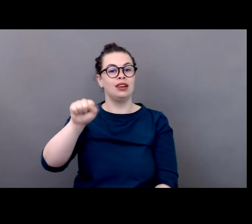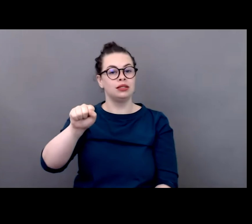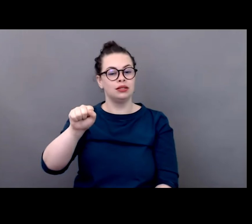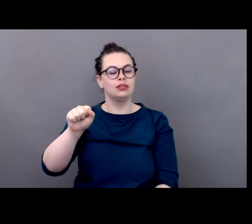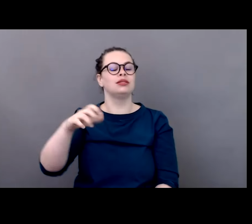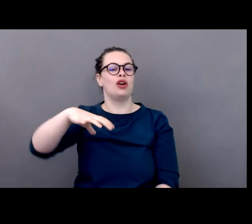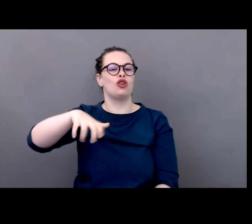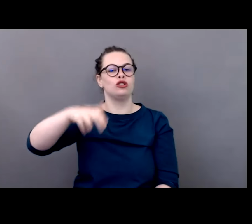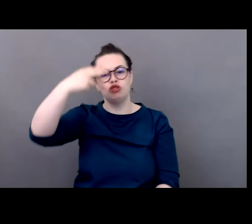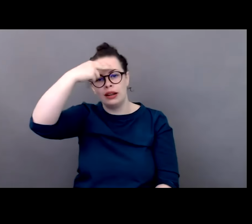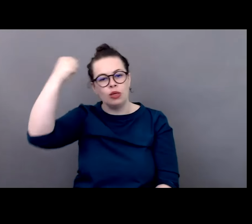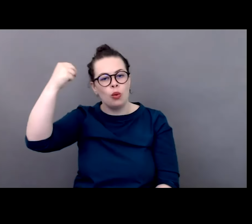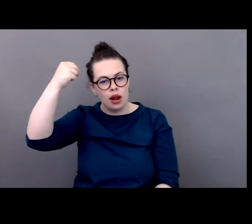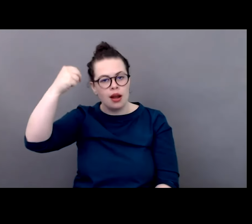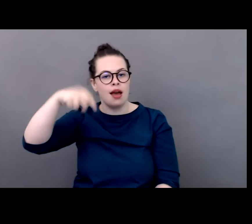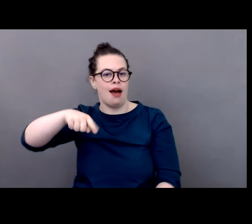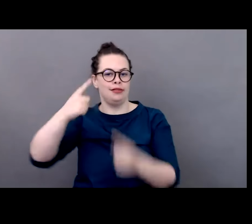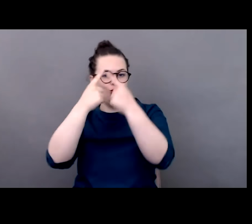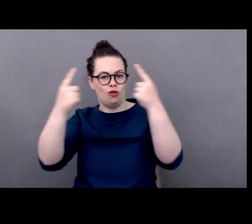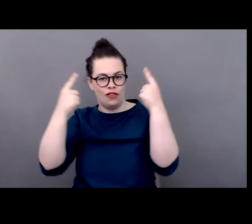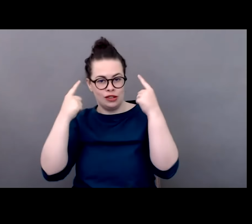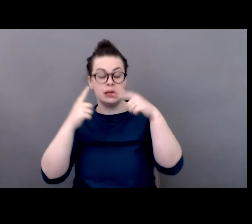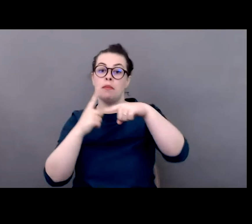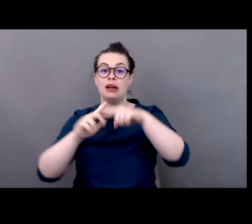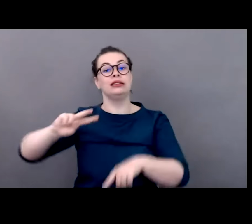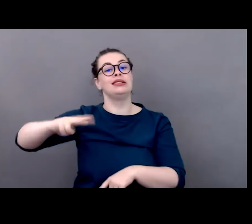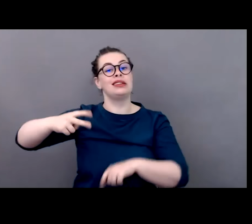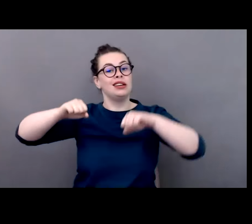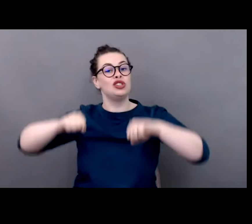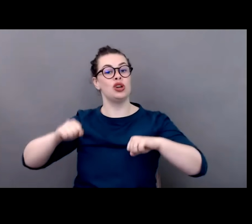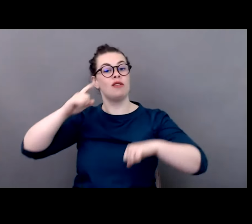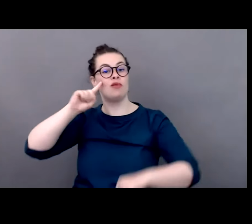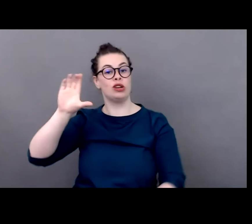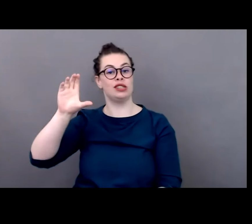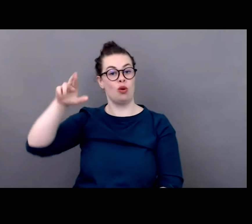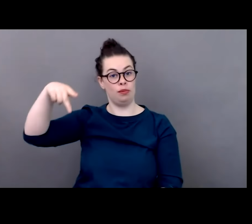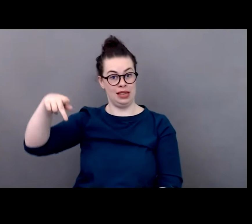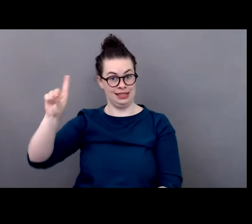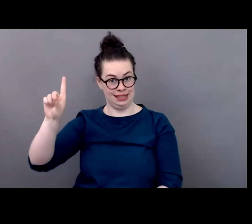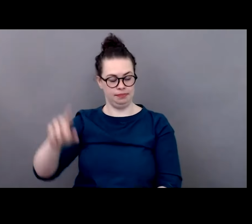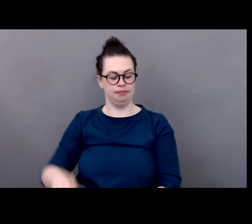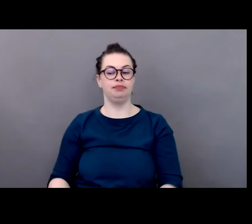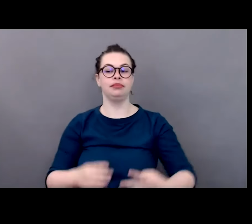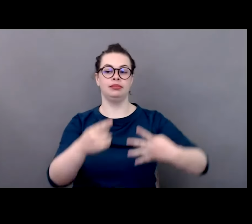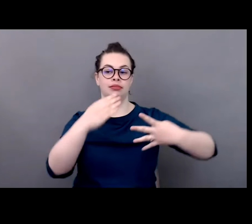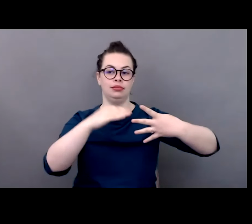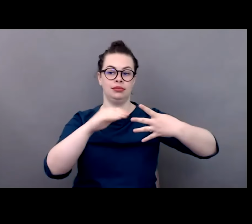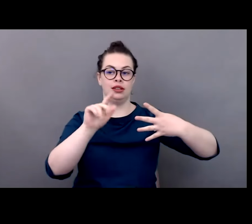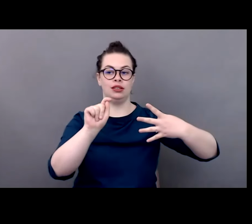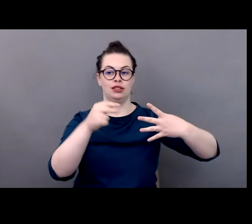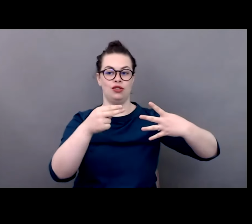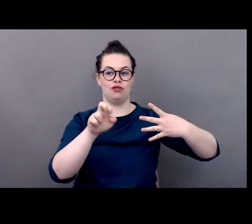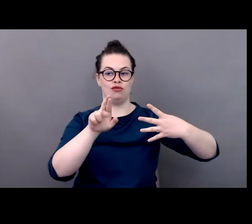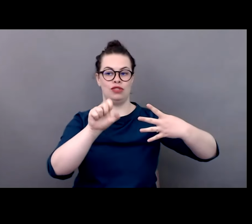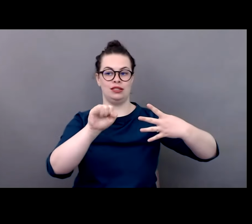Lithuania, who is also Vice Chair of the CRPD Committee. Professor Teresa Degner, former chair of